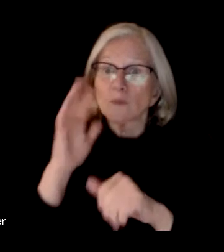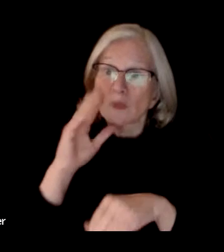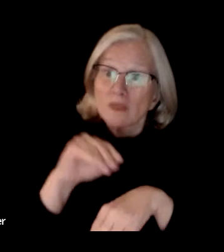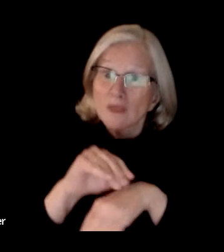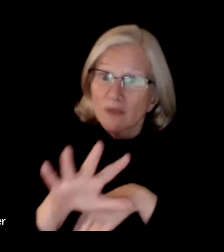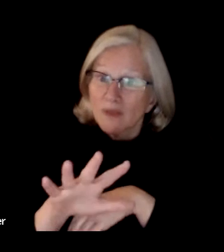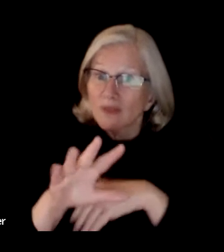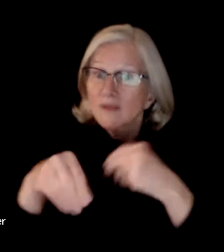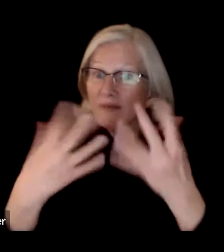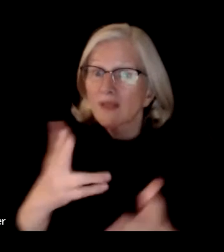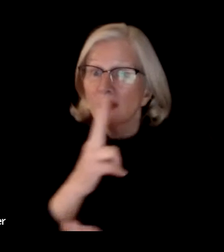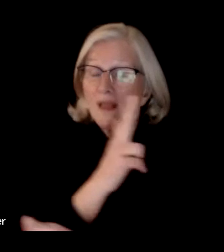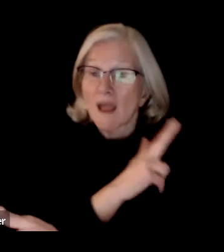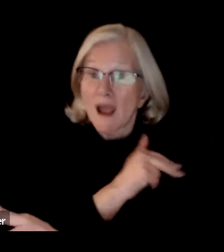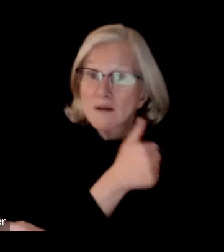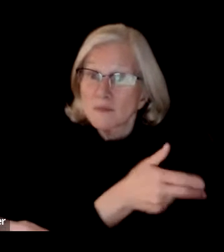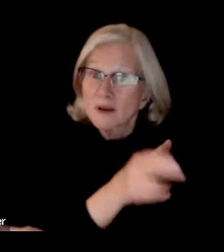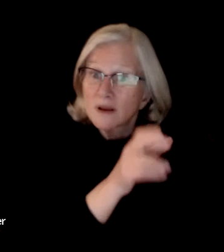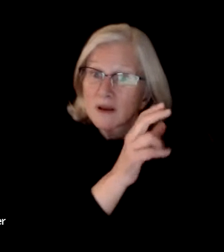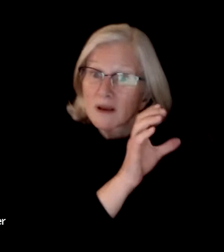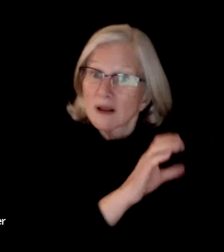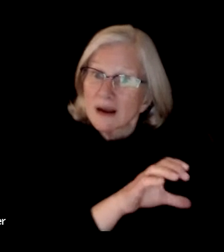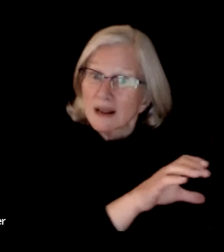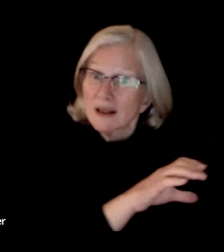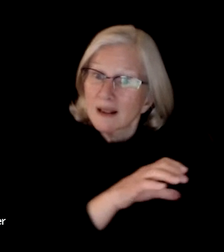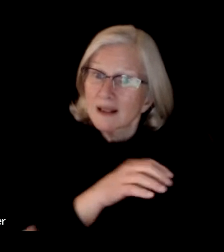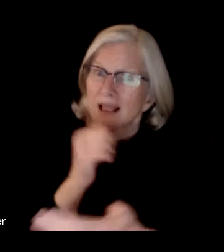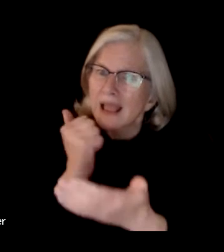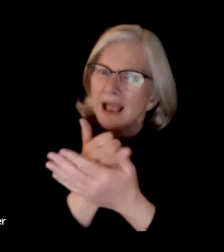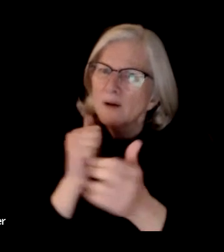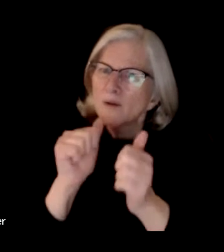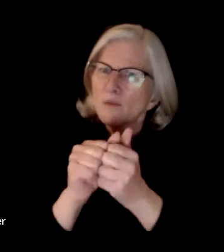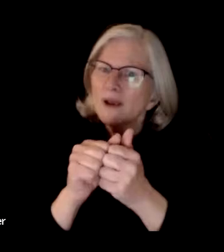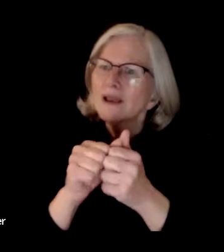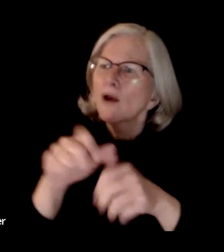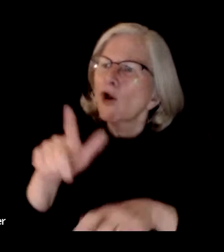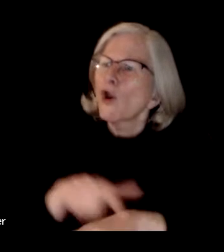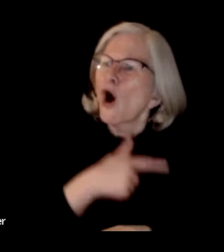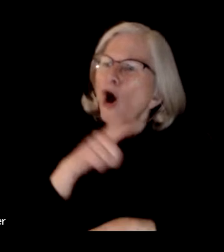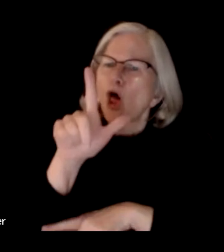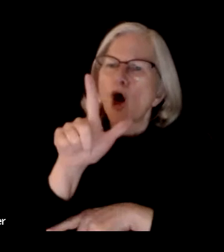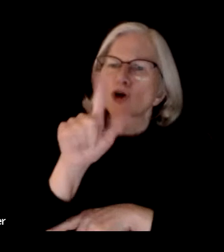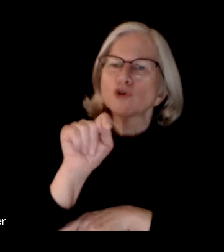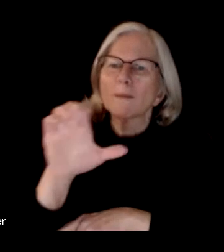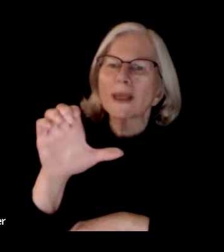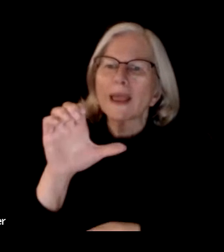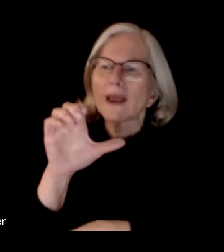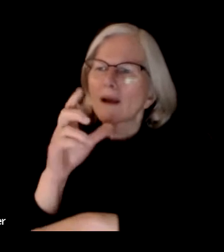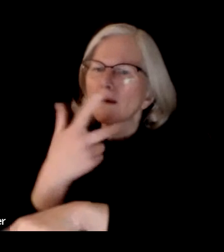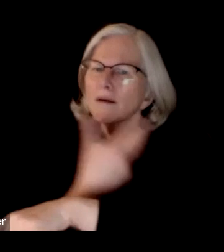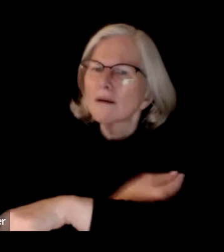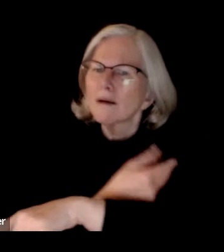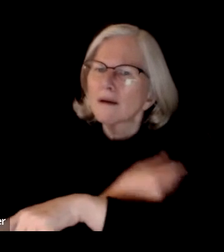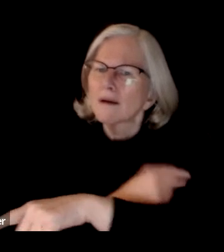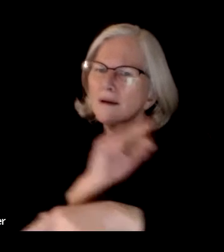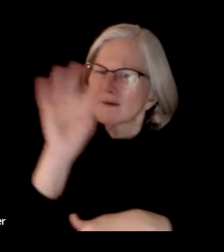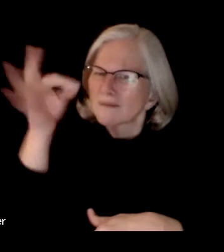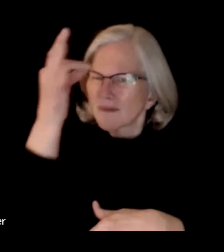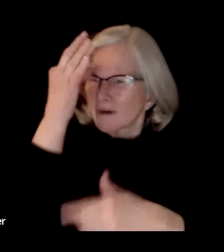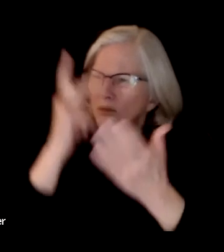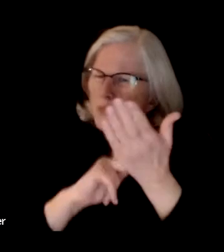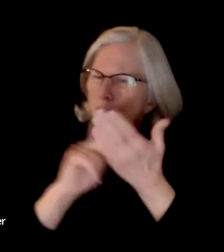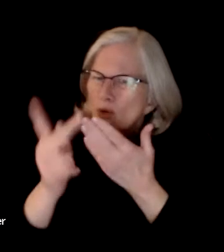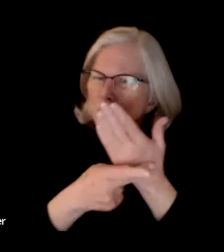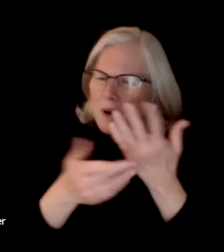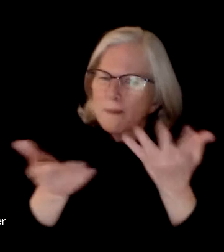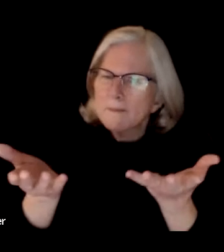there anything you can do to kickstart progress with the long-term care vaccinations under the federal program? Or are you kind of at the mercy of the pharmacy partners and